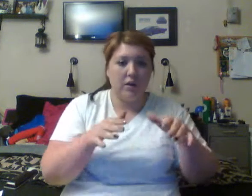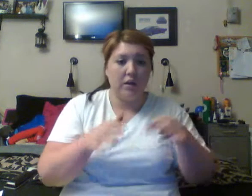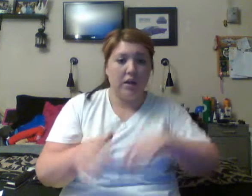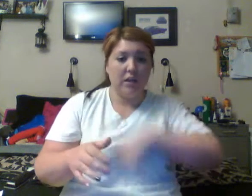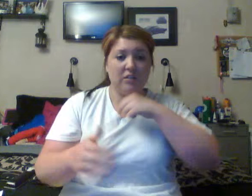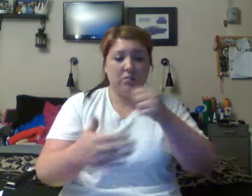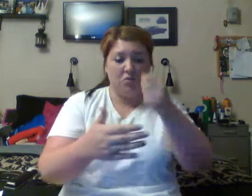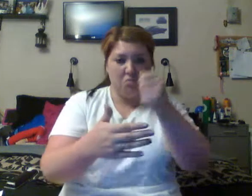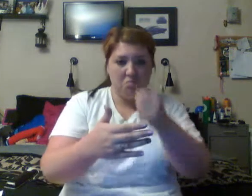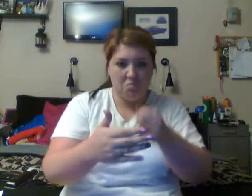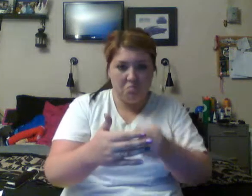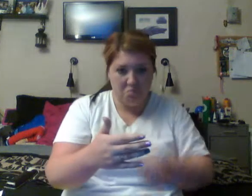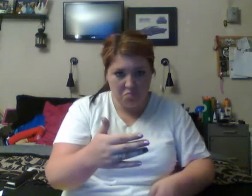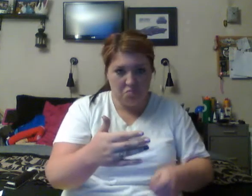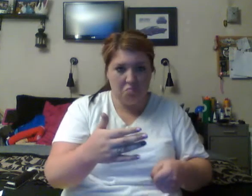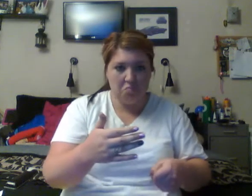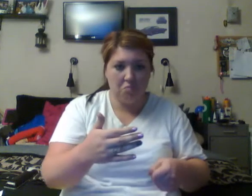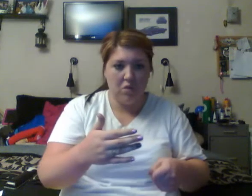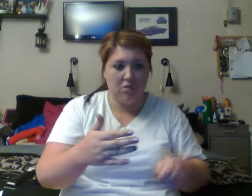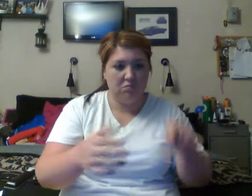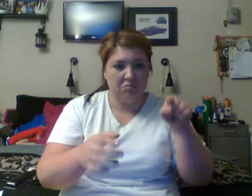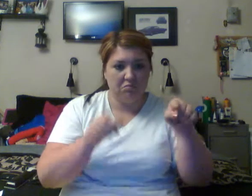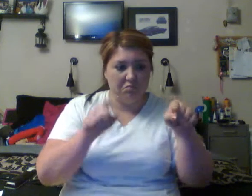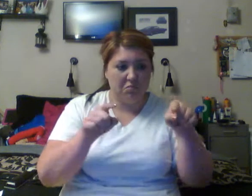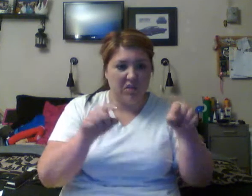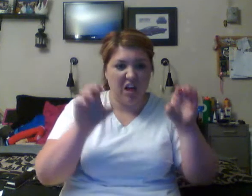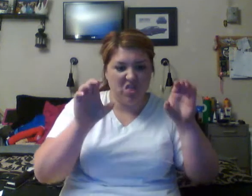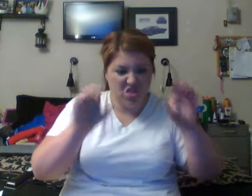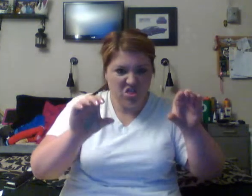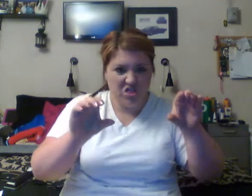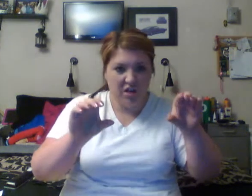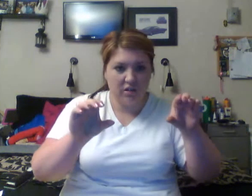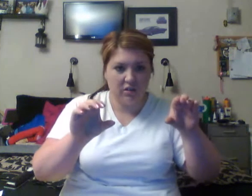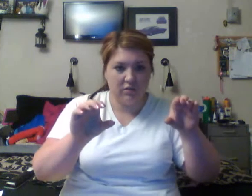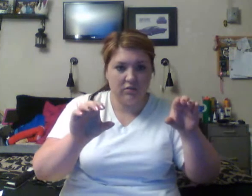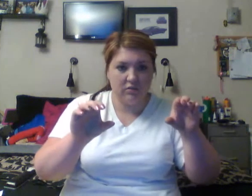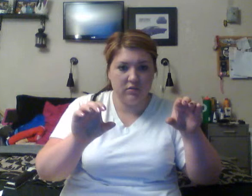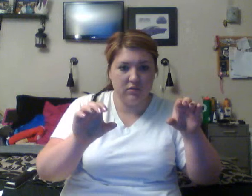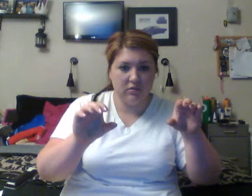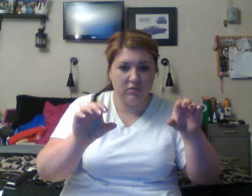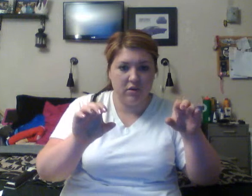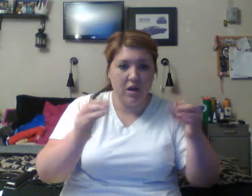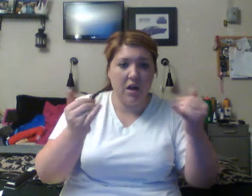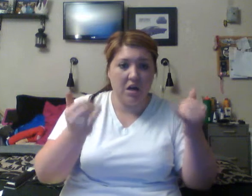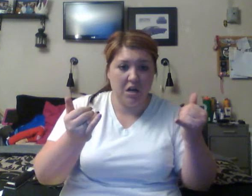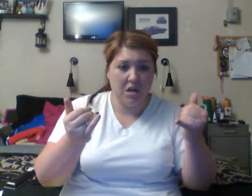you're going to sew those two places on both sides where it was too thick to sew it with the zipper up.